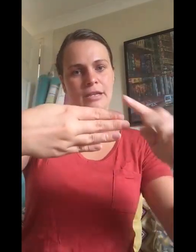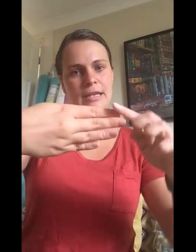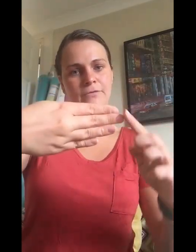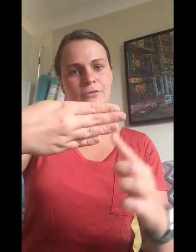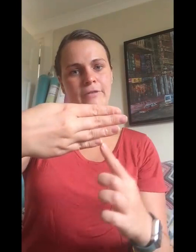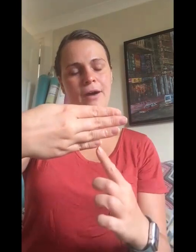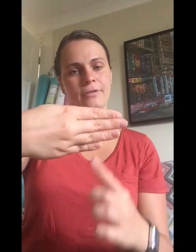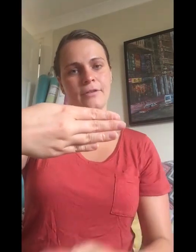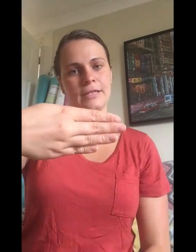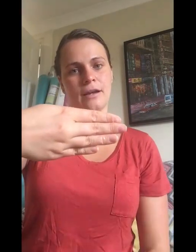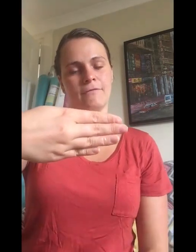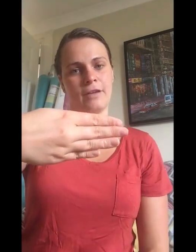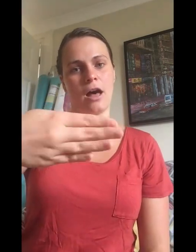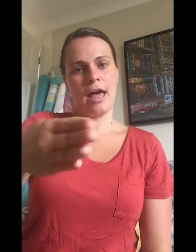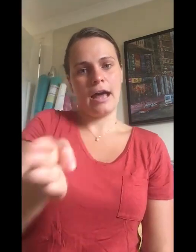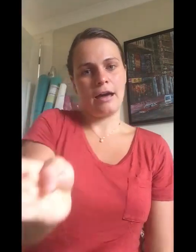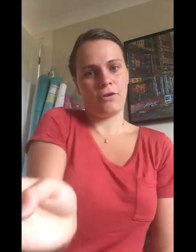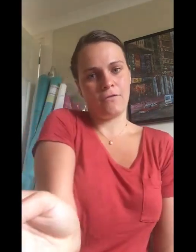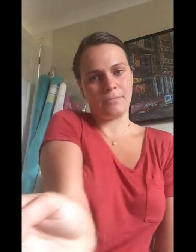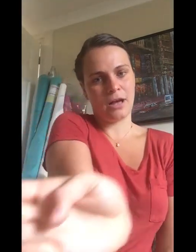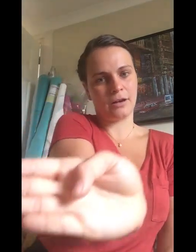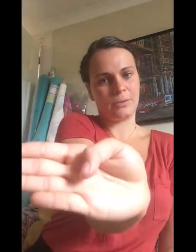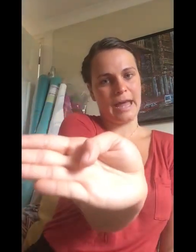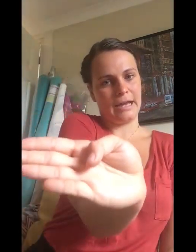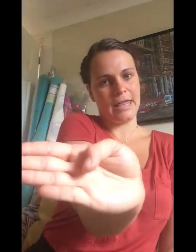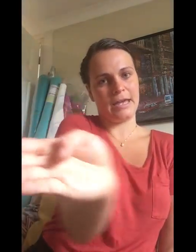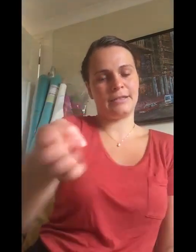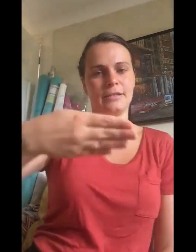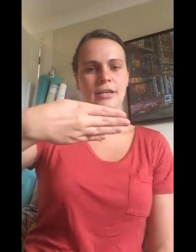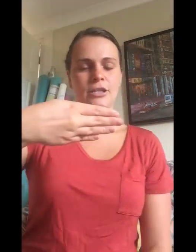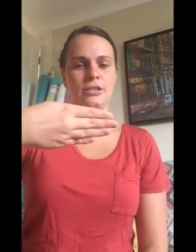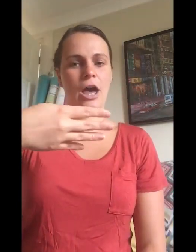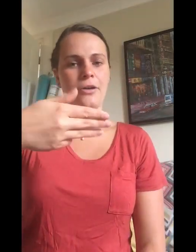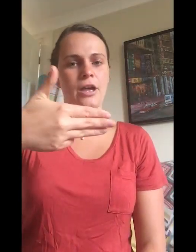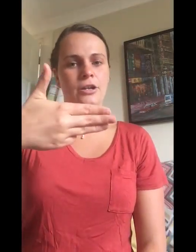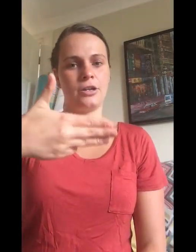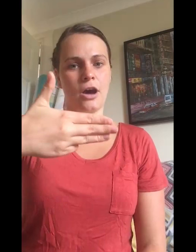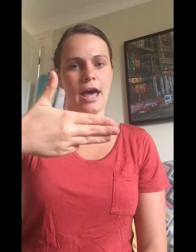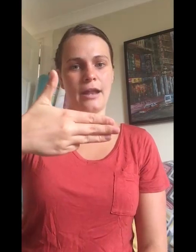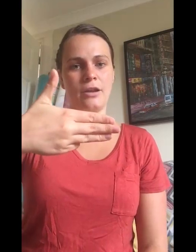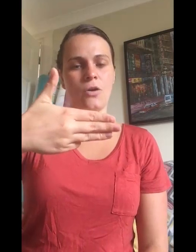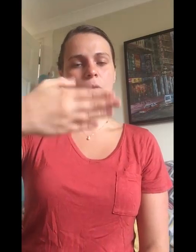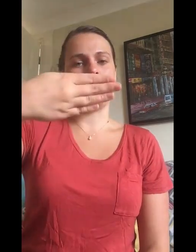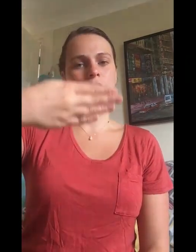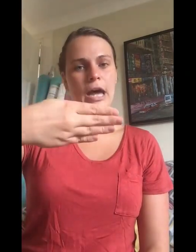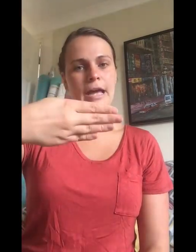these 4 out if it's comfier and have your thumb tucked away like this. So 9 or 9.